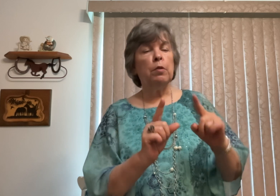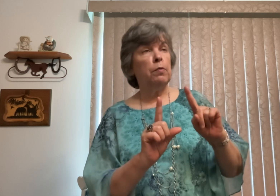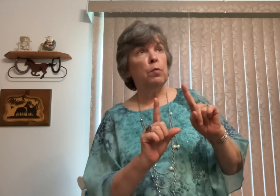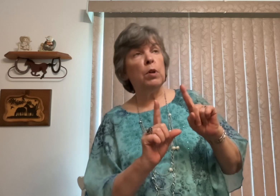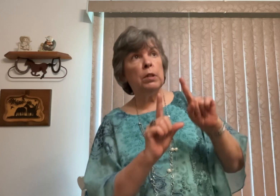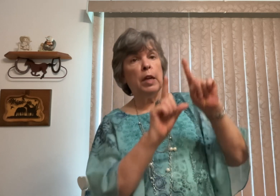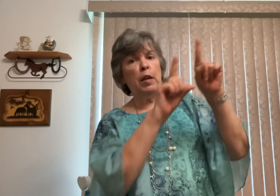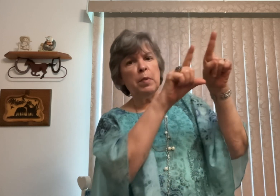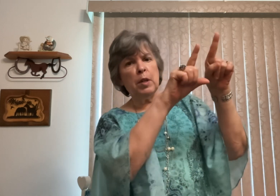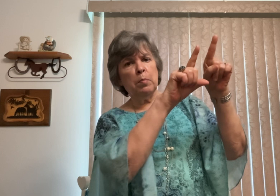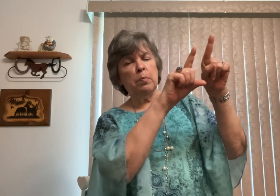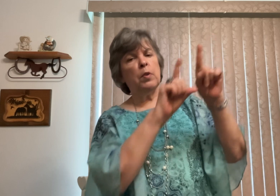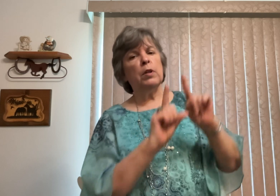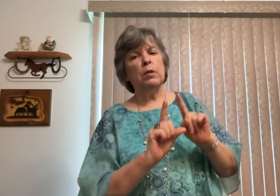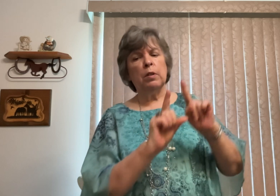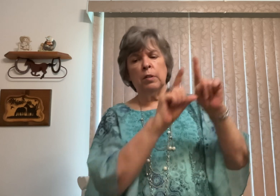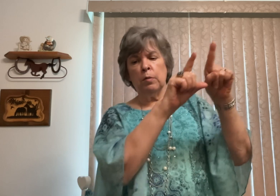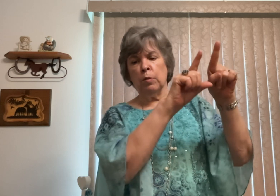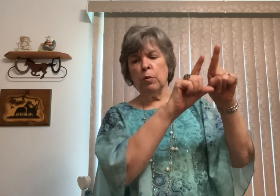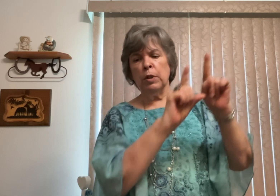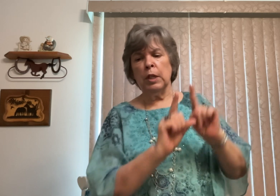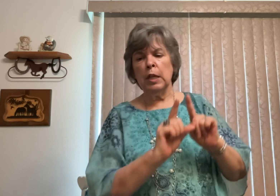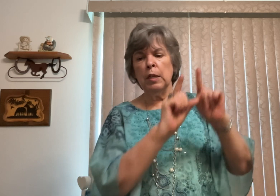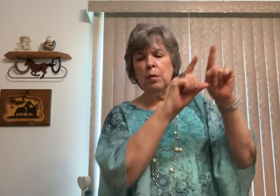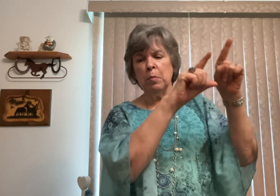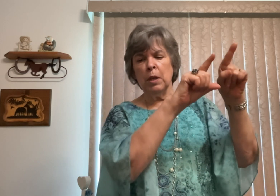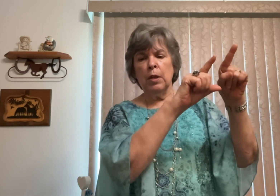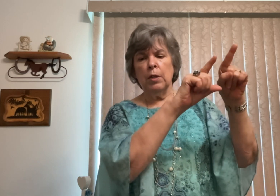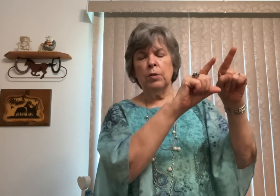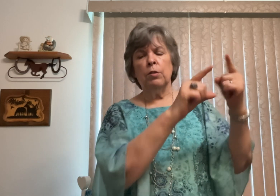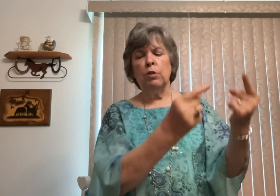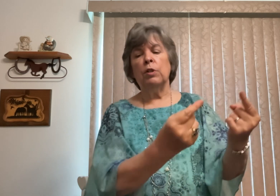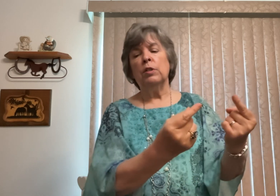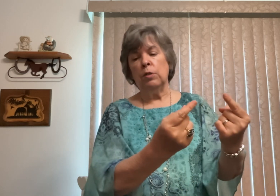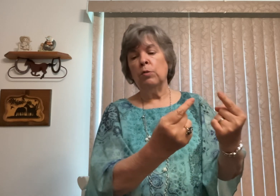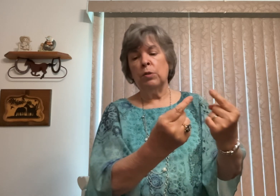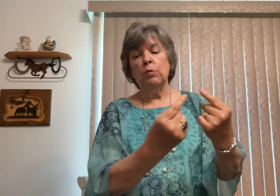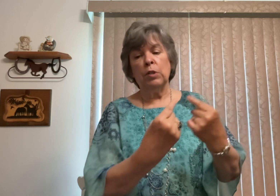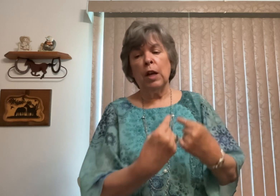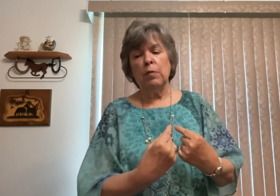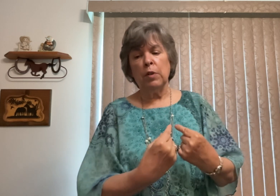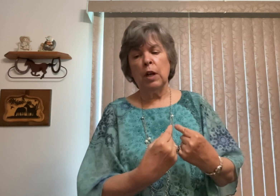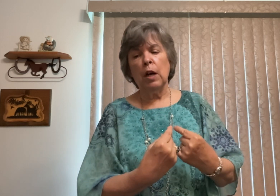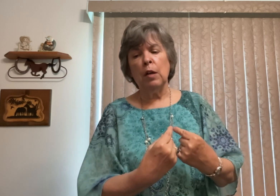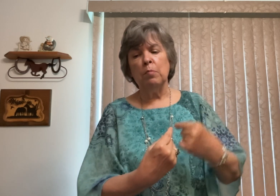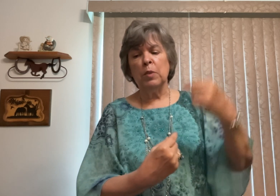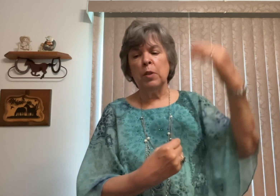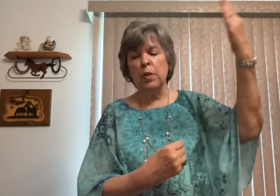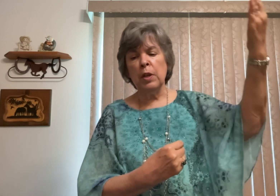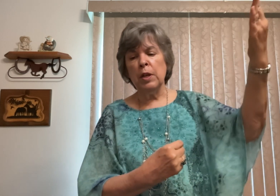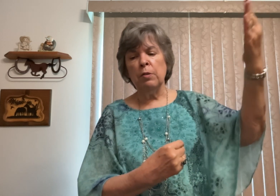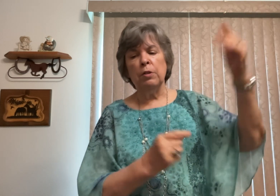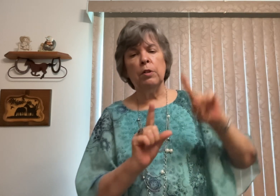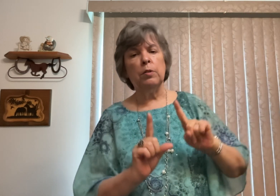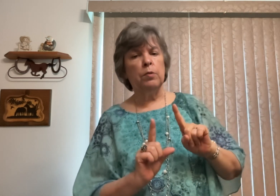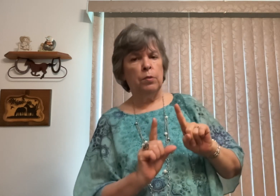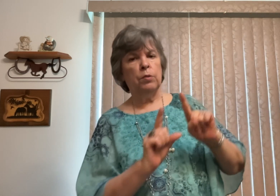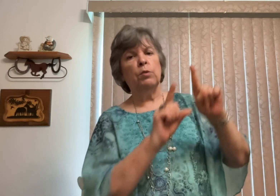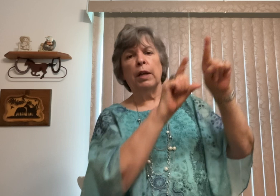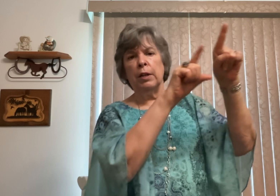you want to aim it up there, because we're going to him. So you could do the sign for come to thee, or you could do like